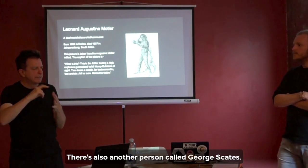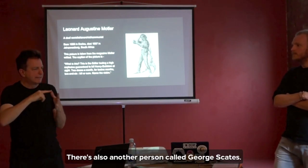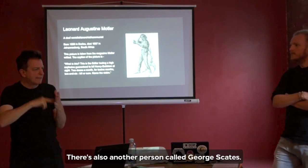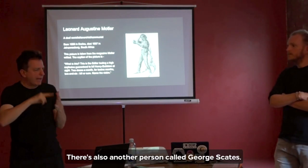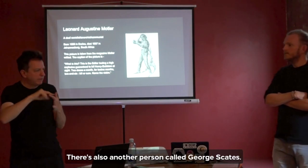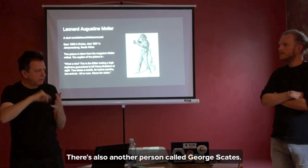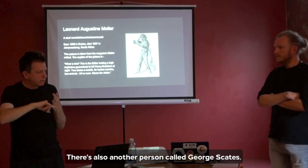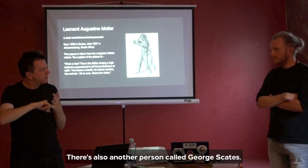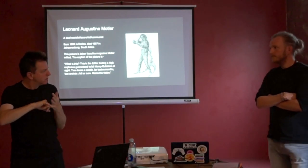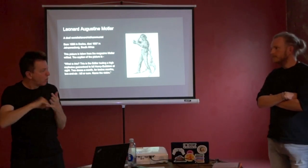Skates.